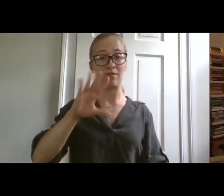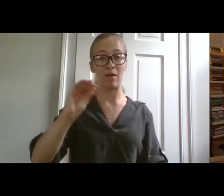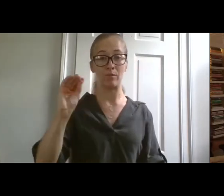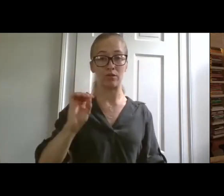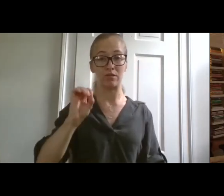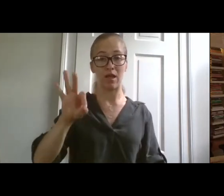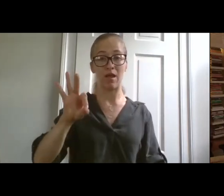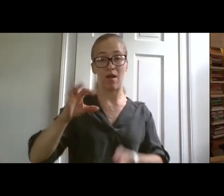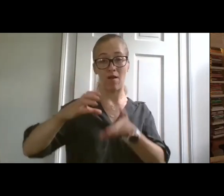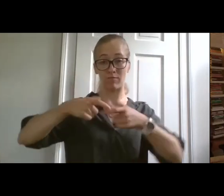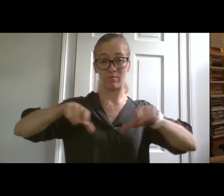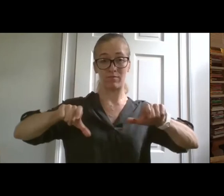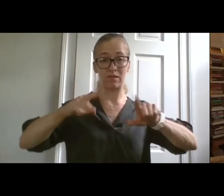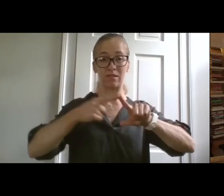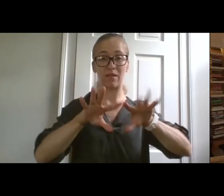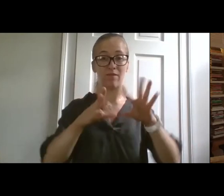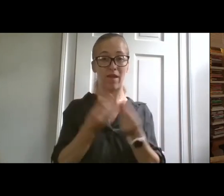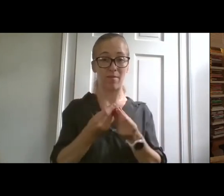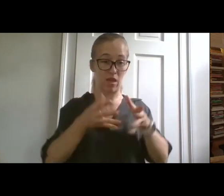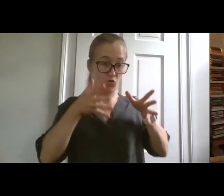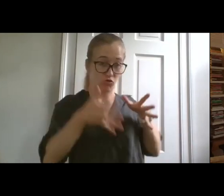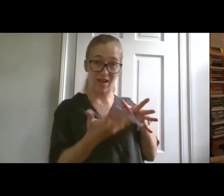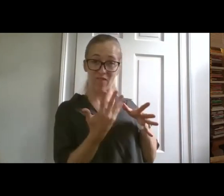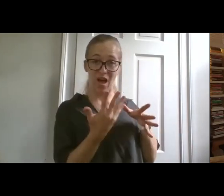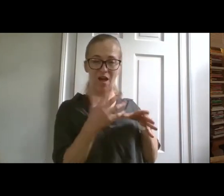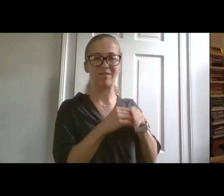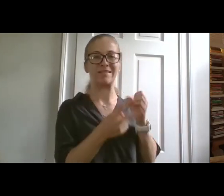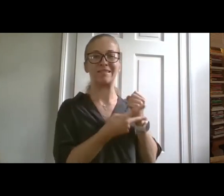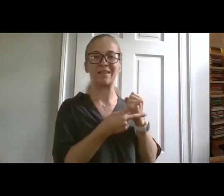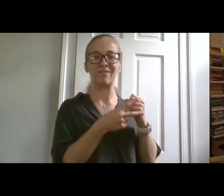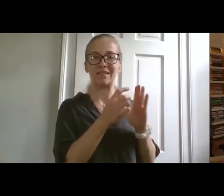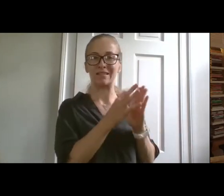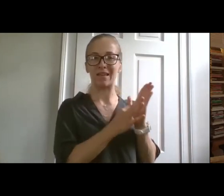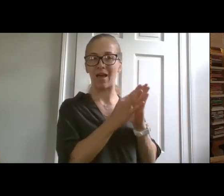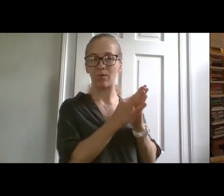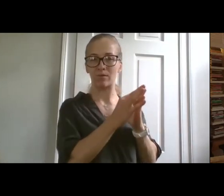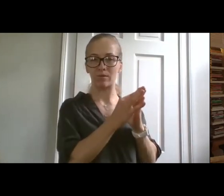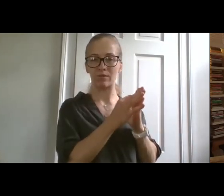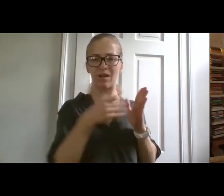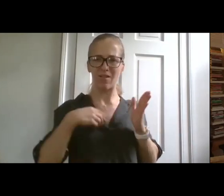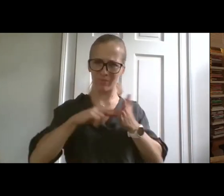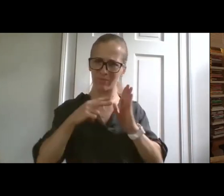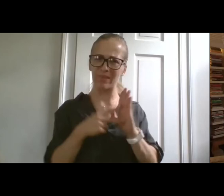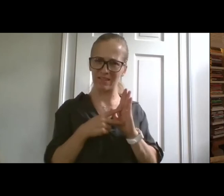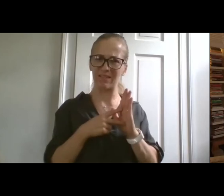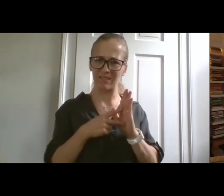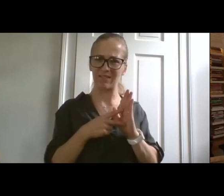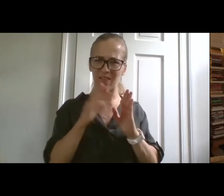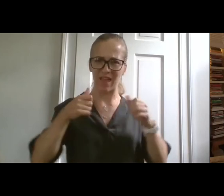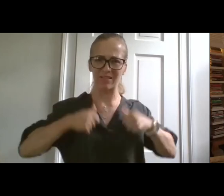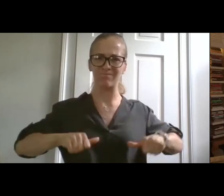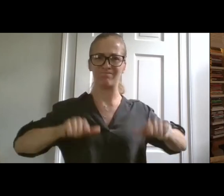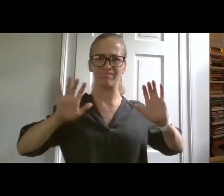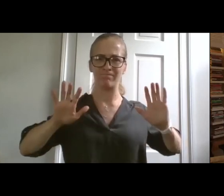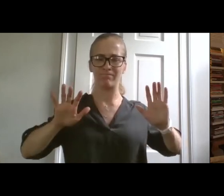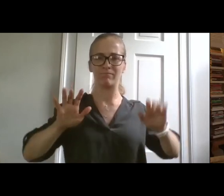his paycheck to his family, puts the rest in a savings account. There's some meaning to be found in the sacrifice of it,